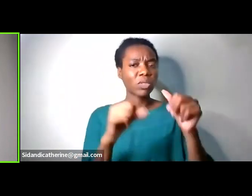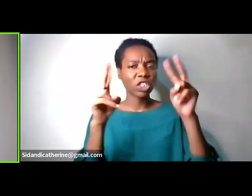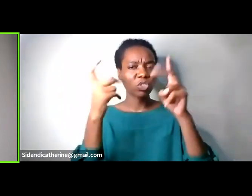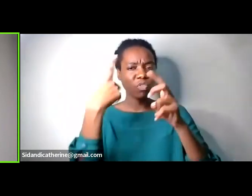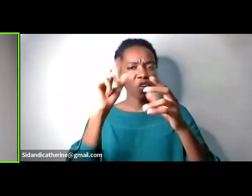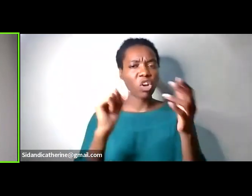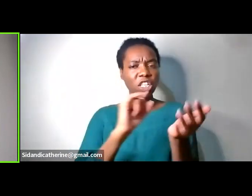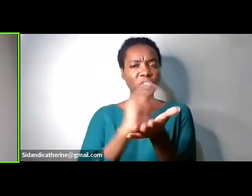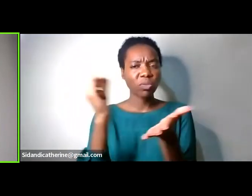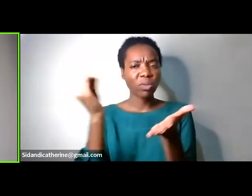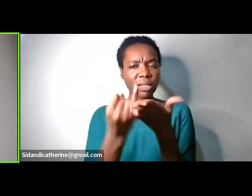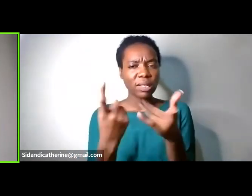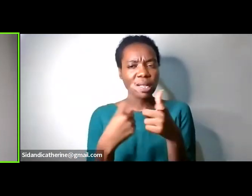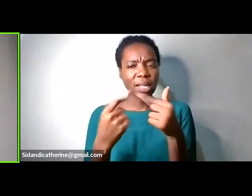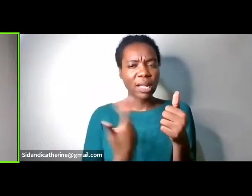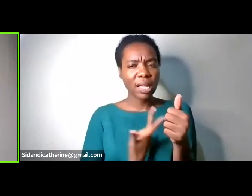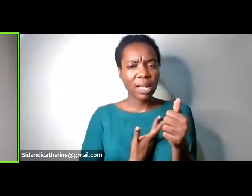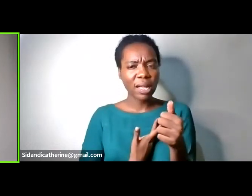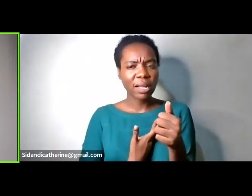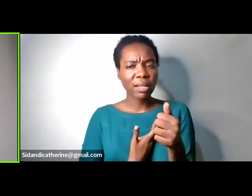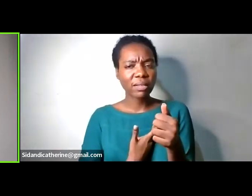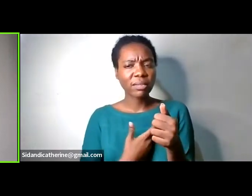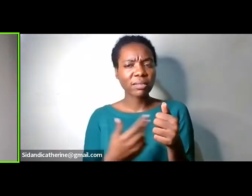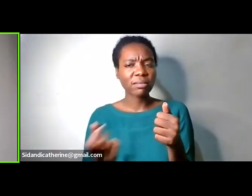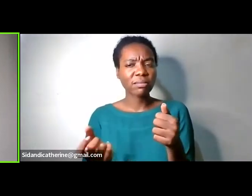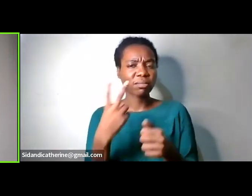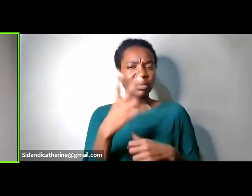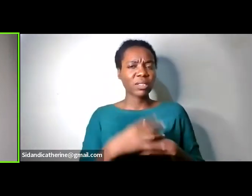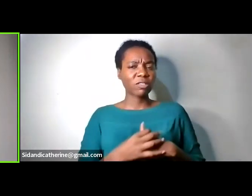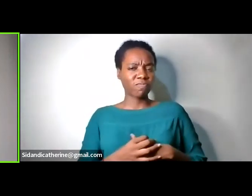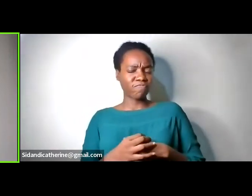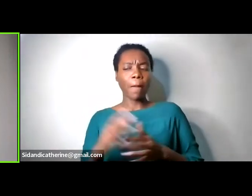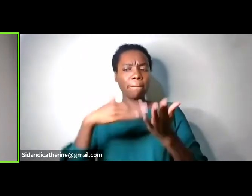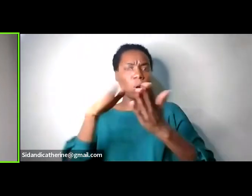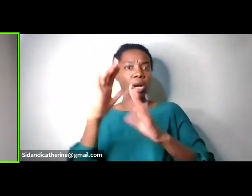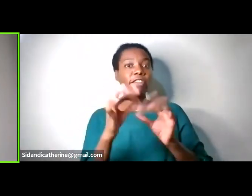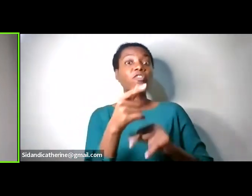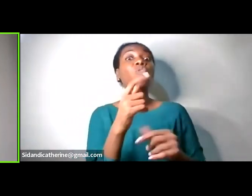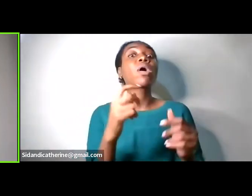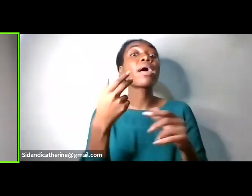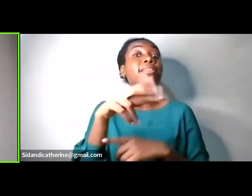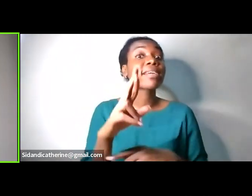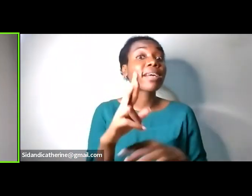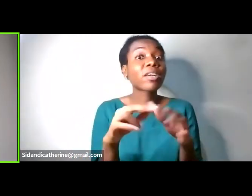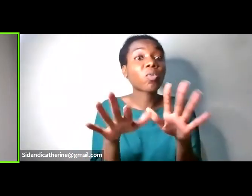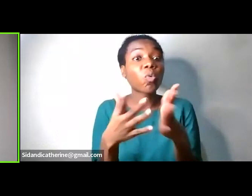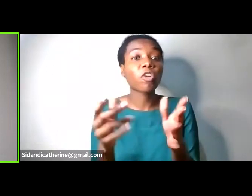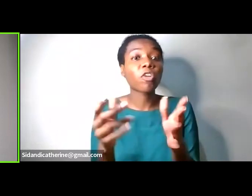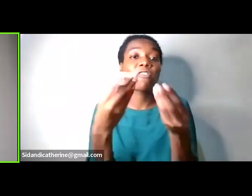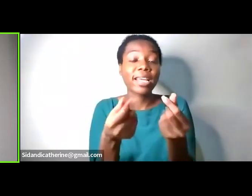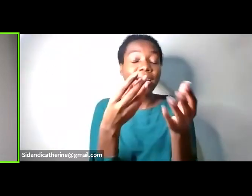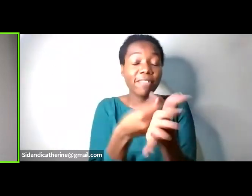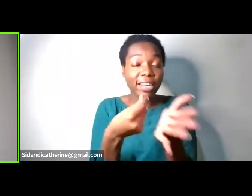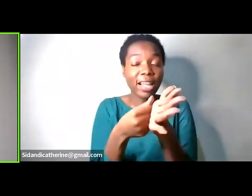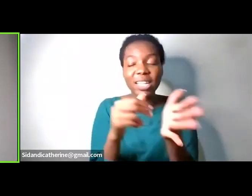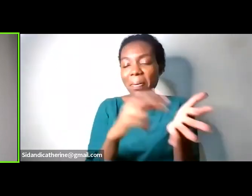we were thinking about this topic, because these are things, and especially if you're in HR or if you're in finance, these are decisions you get to make